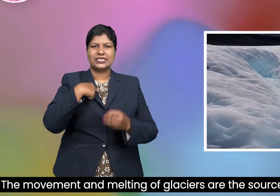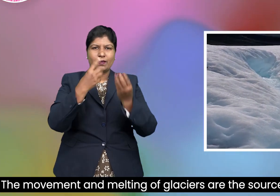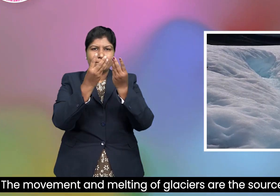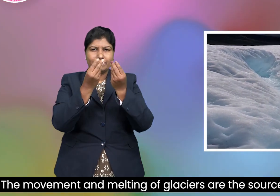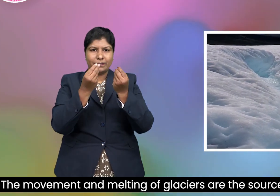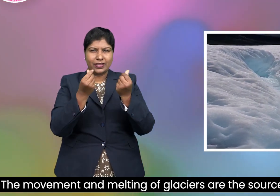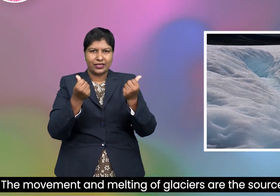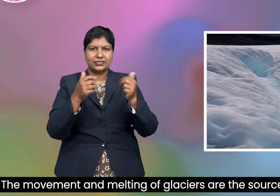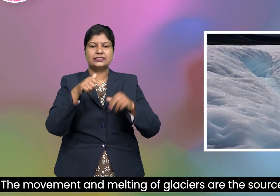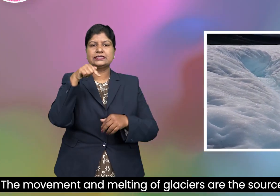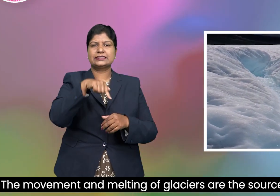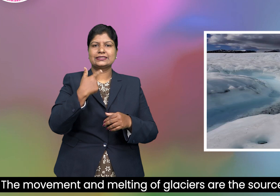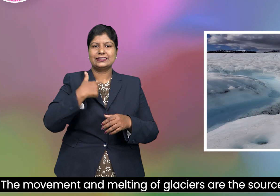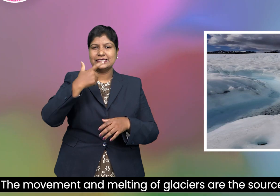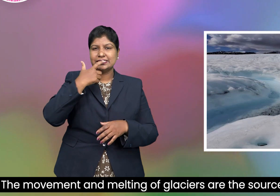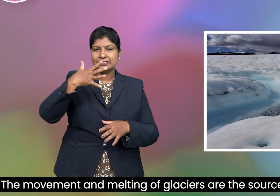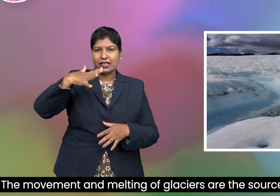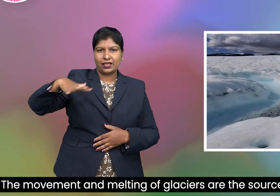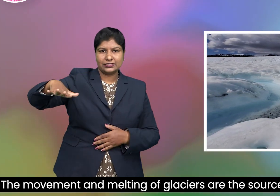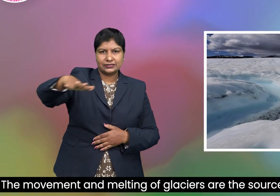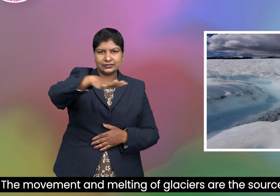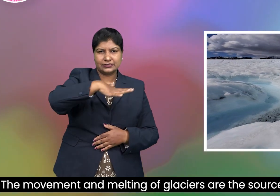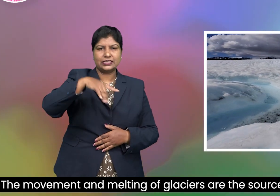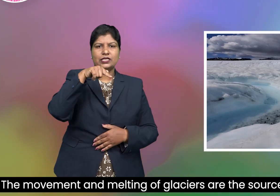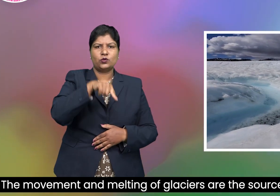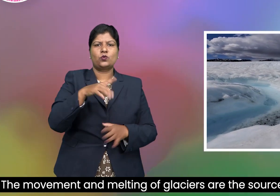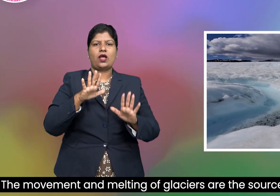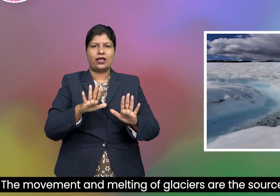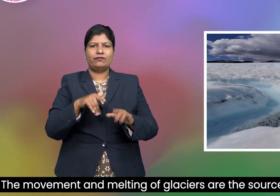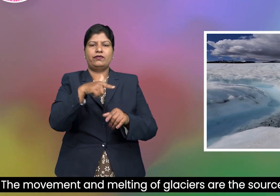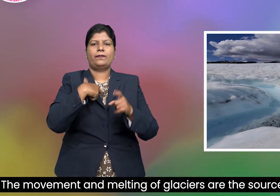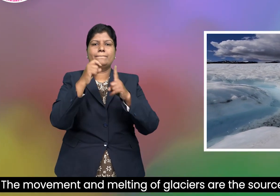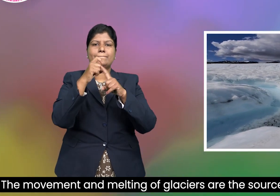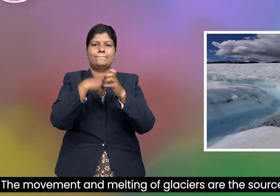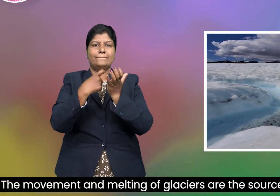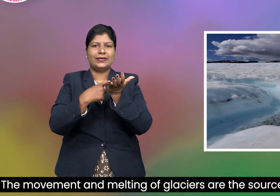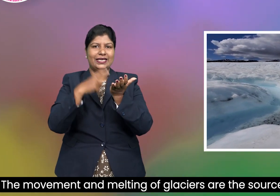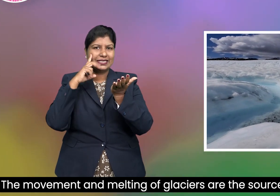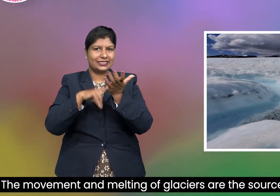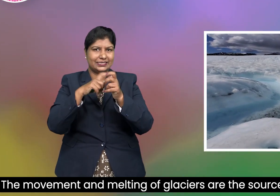of glaciers are the sources of the perennial rivers